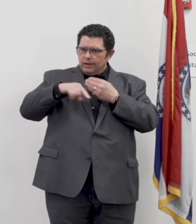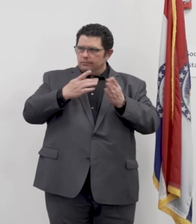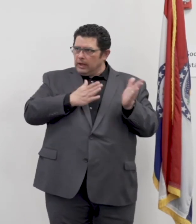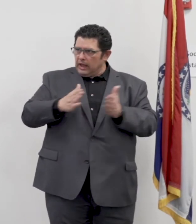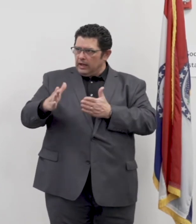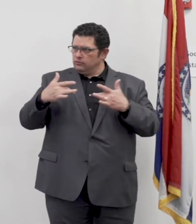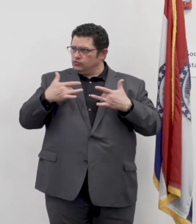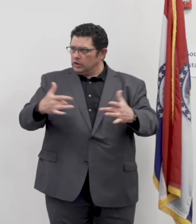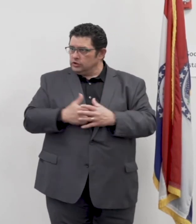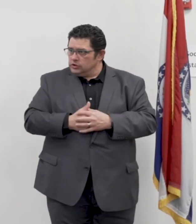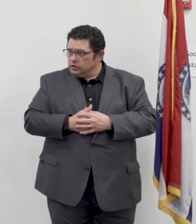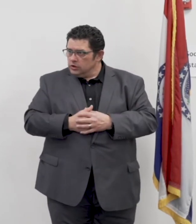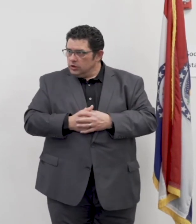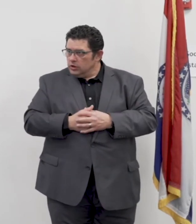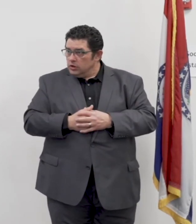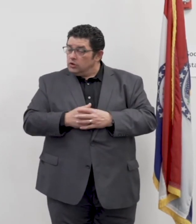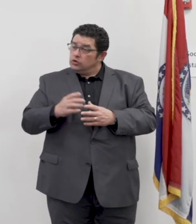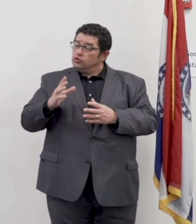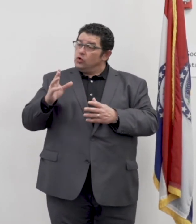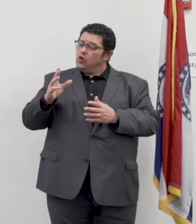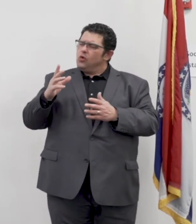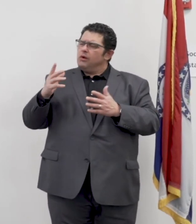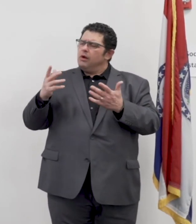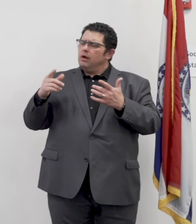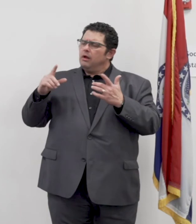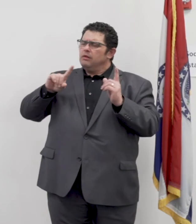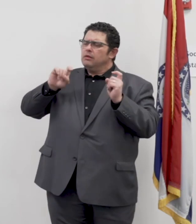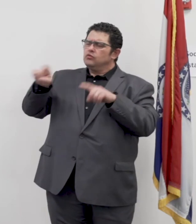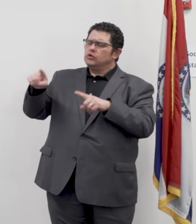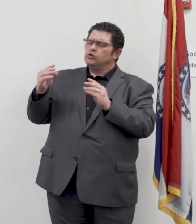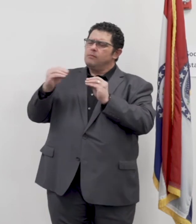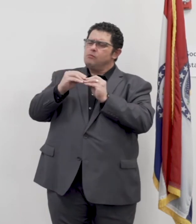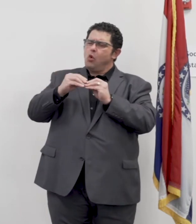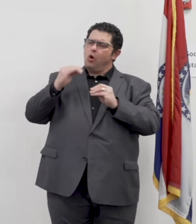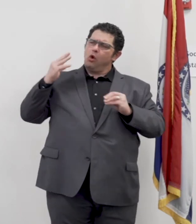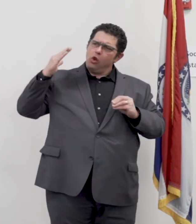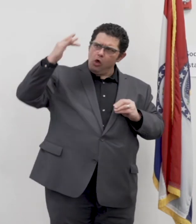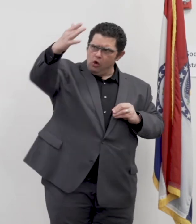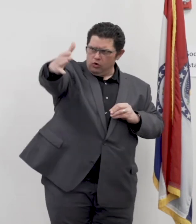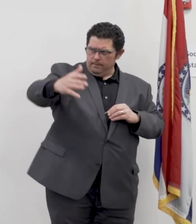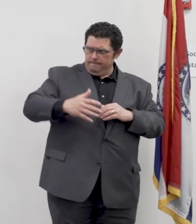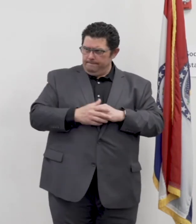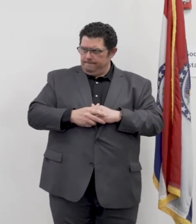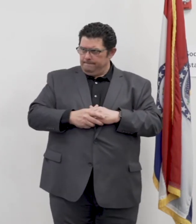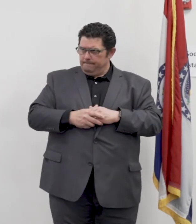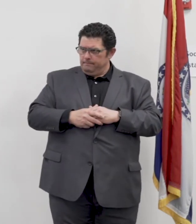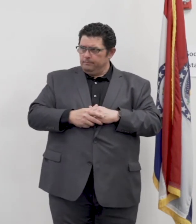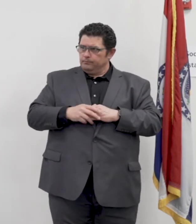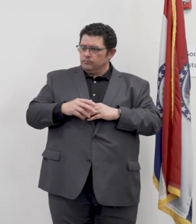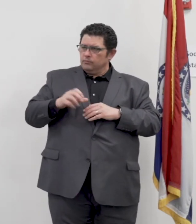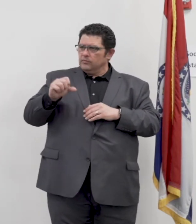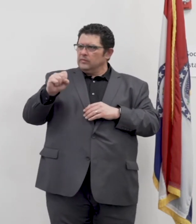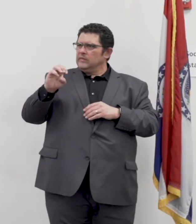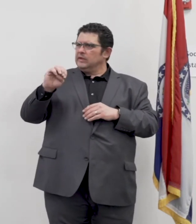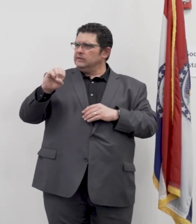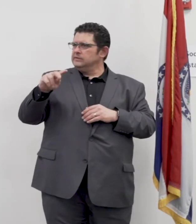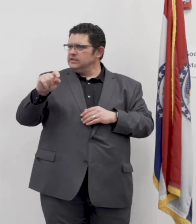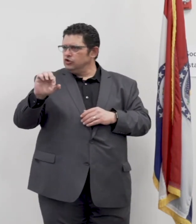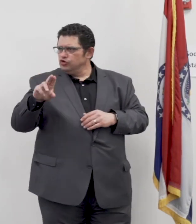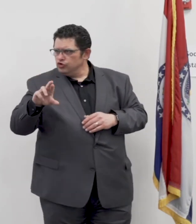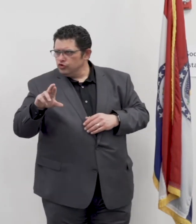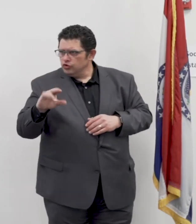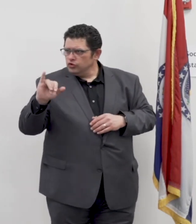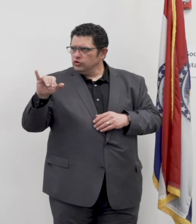far-field, long-term question. In addition to Senator Josh Hawley, there's been some Democratic senators who've